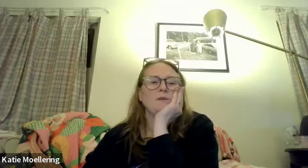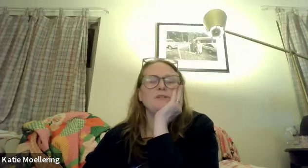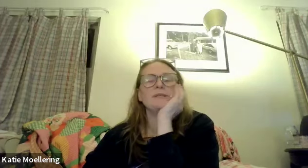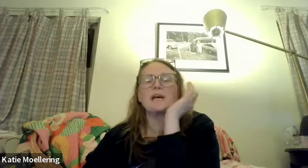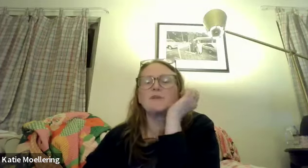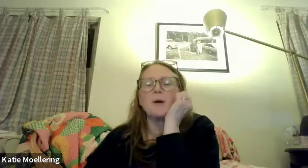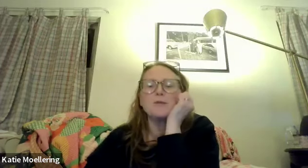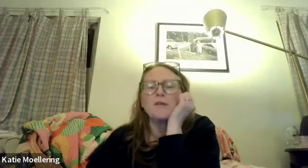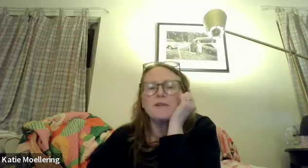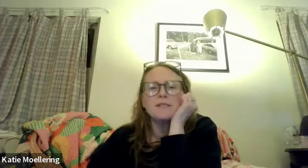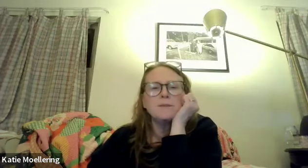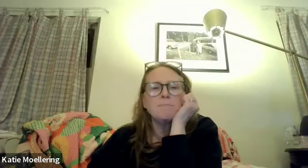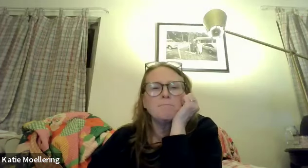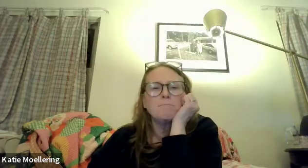Is there a sign for post office?